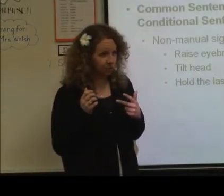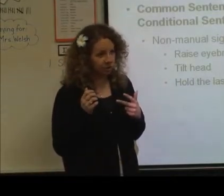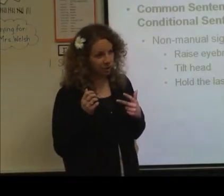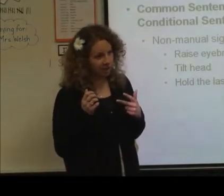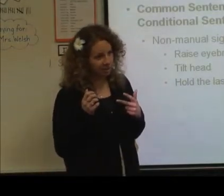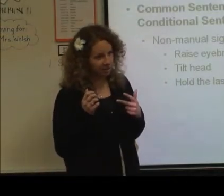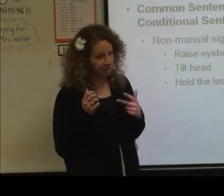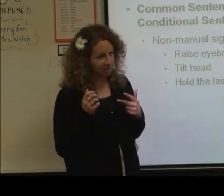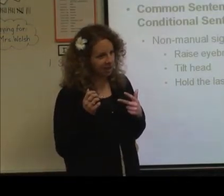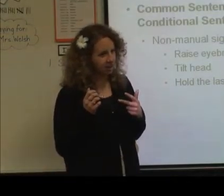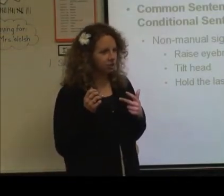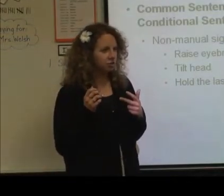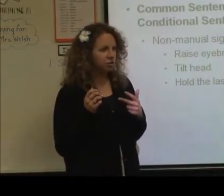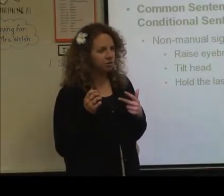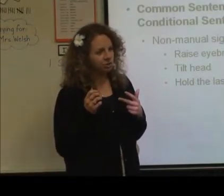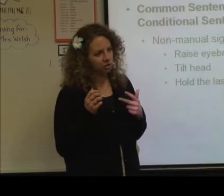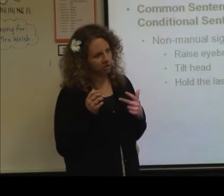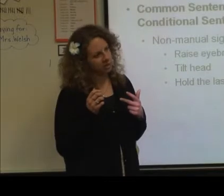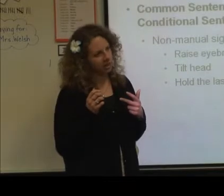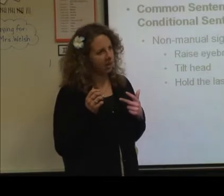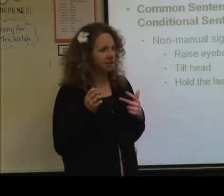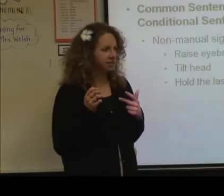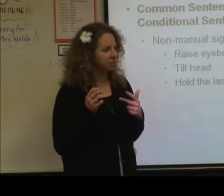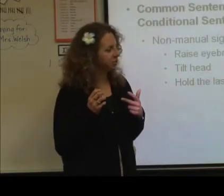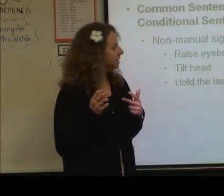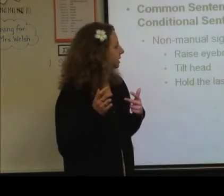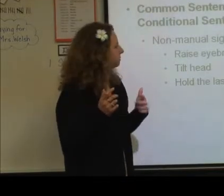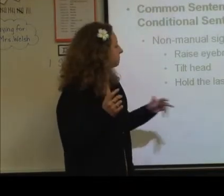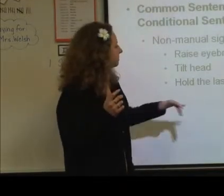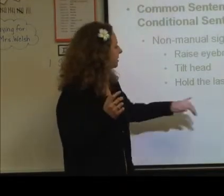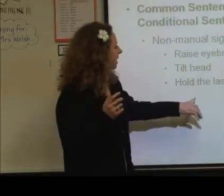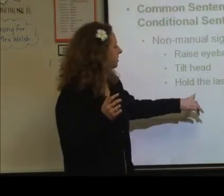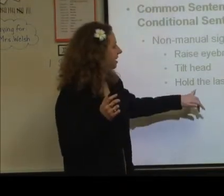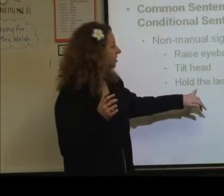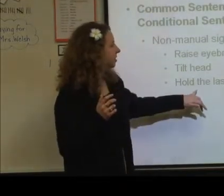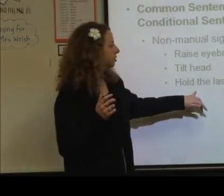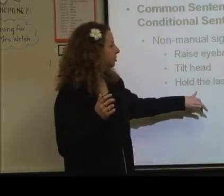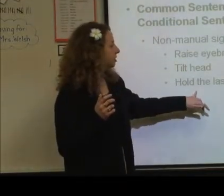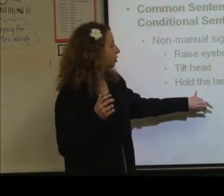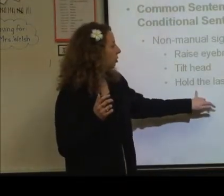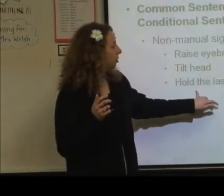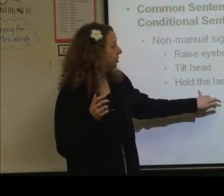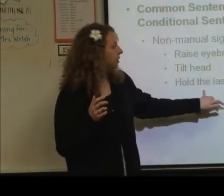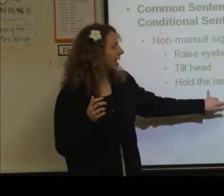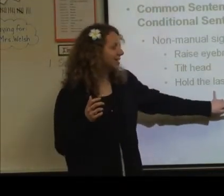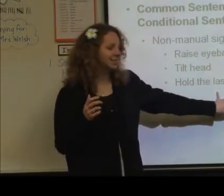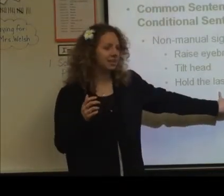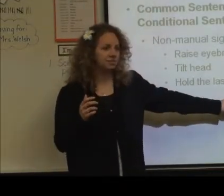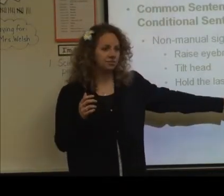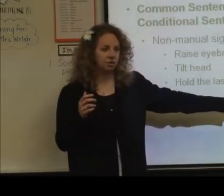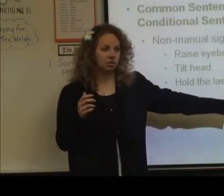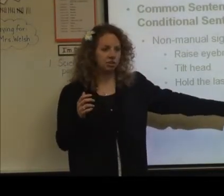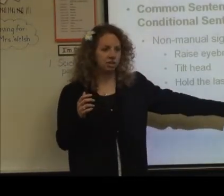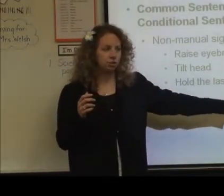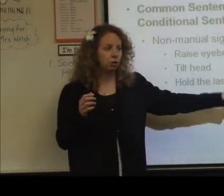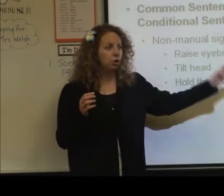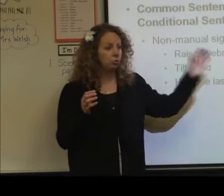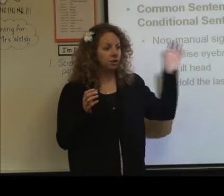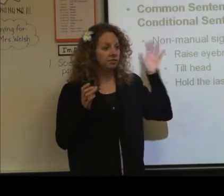forward or kind of to the side. So there's just like a head tilt. And then you're going to hold the last sign of the first clause. So whatever